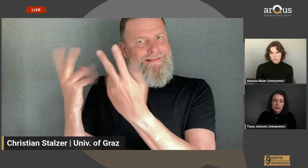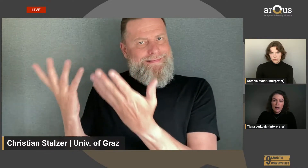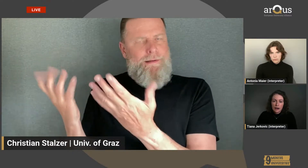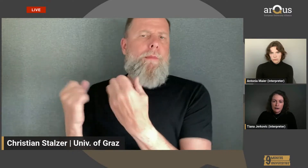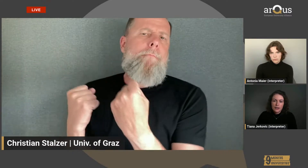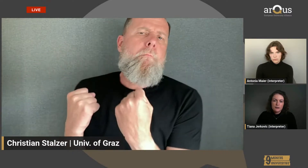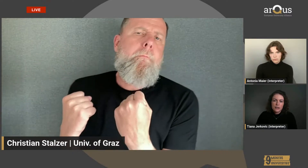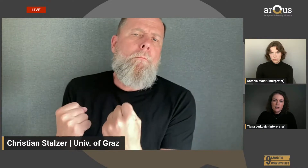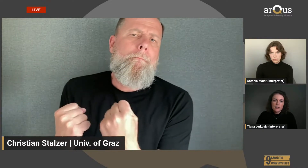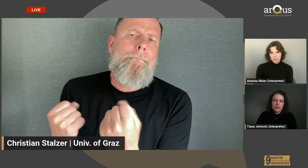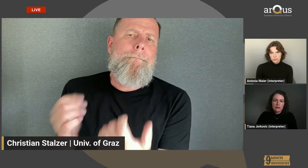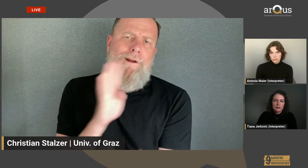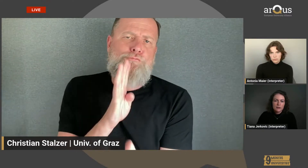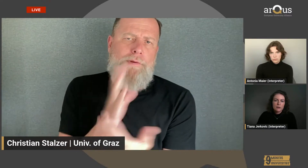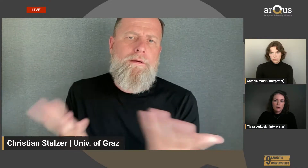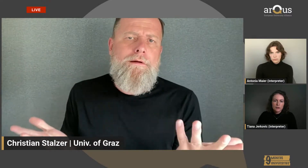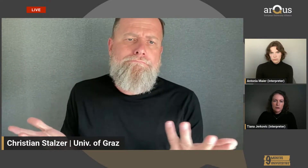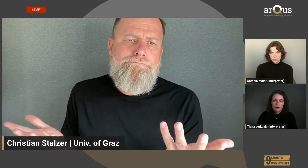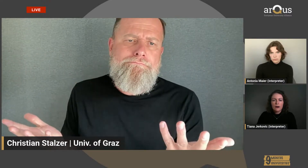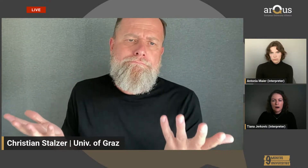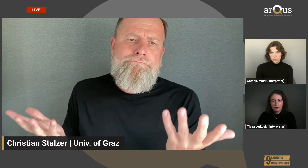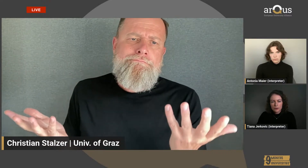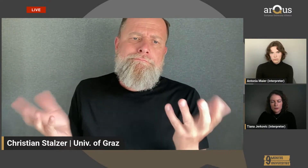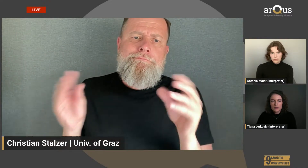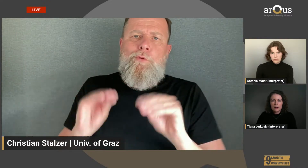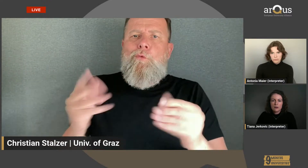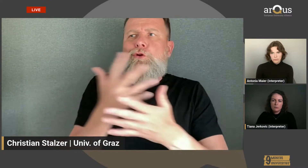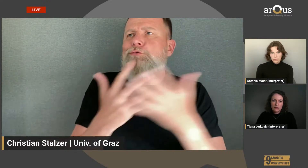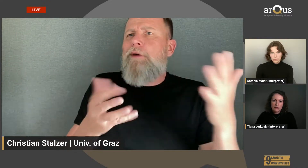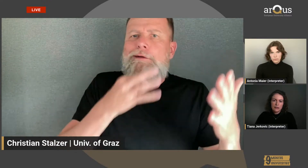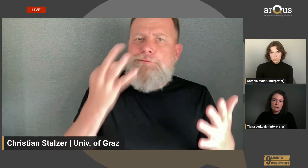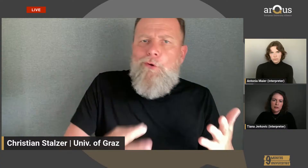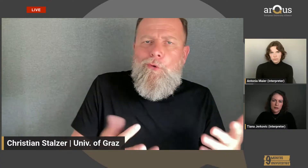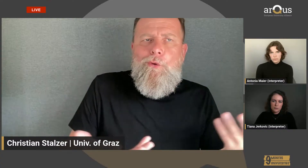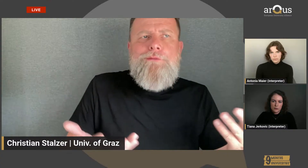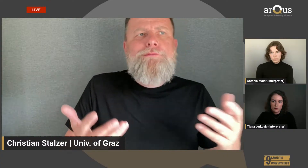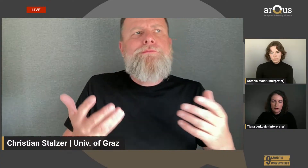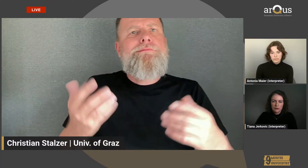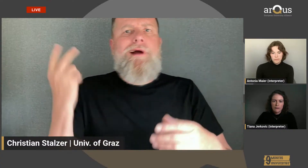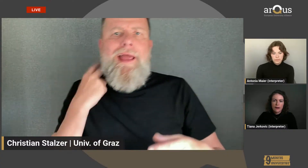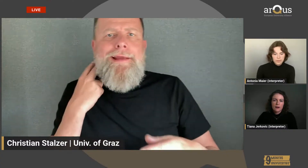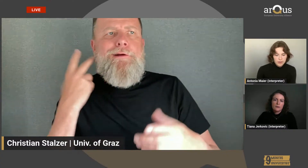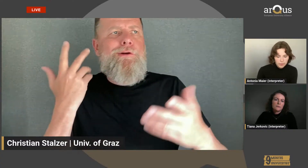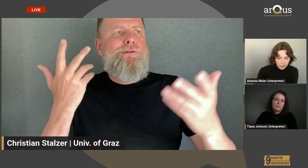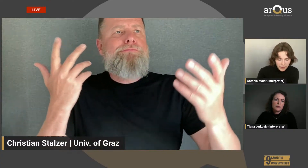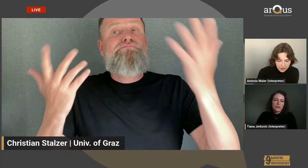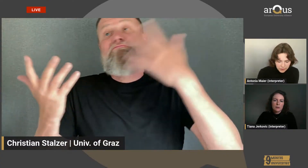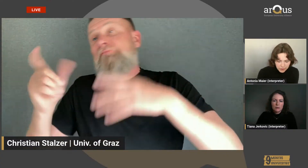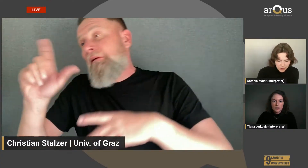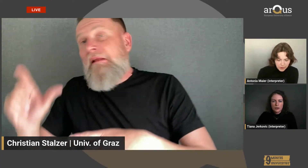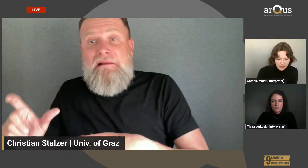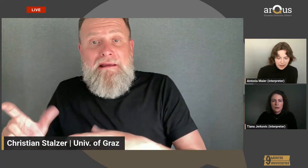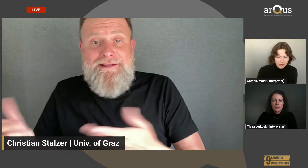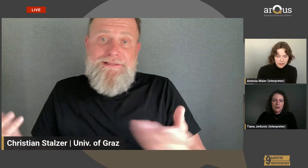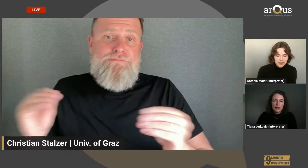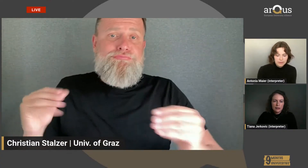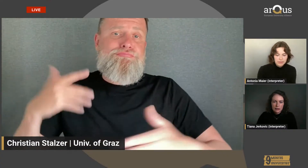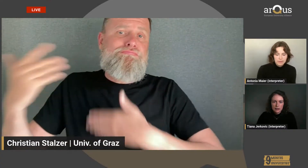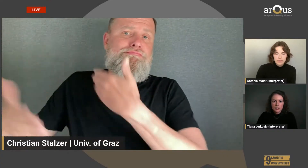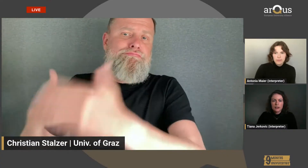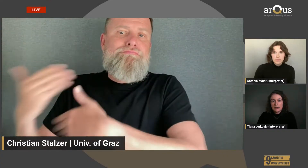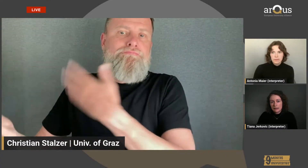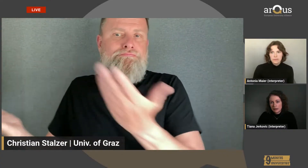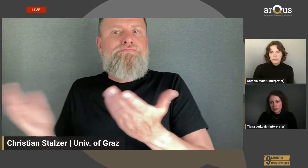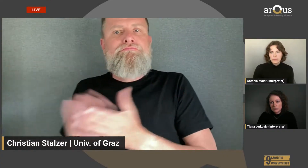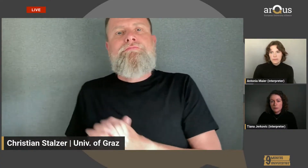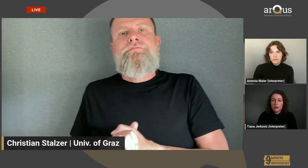And higher education sectors also focus a lot on multilingualism as well. For example, on German,